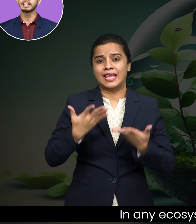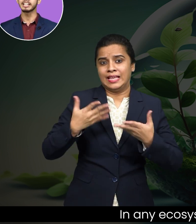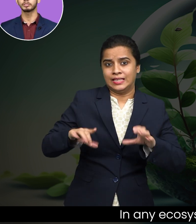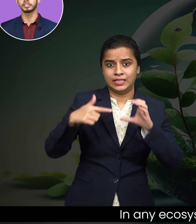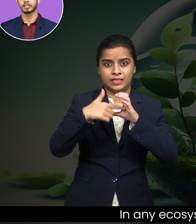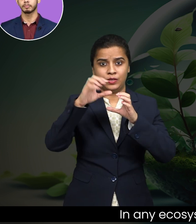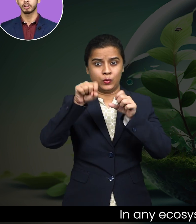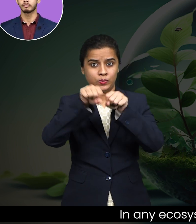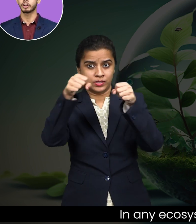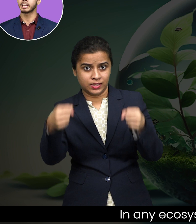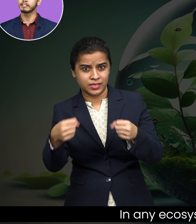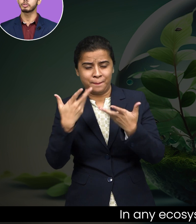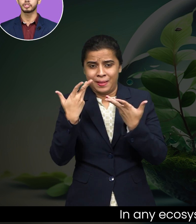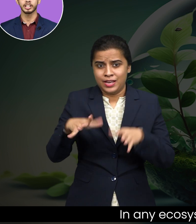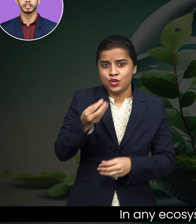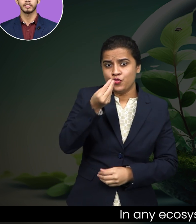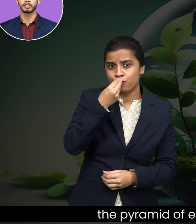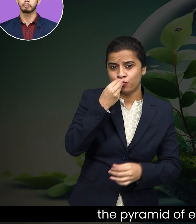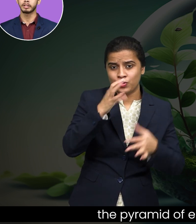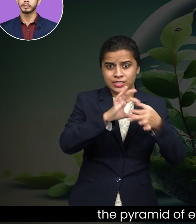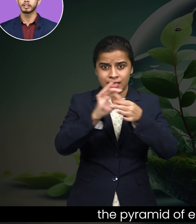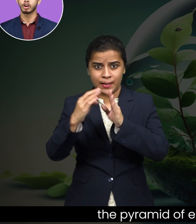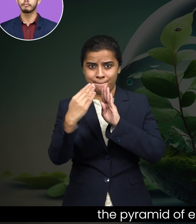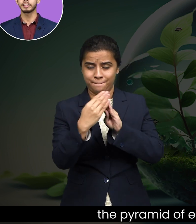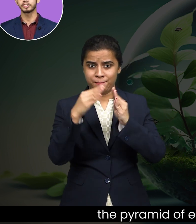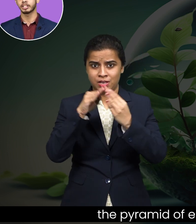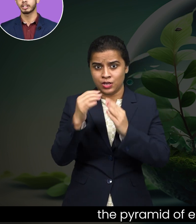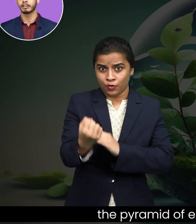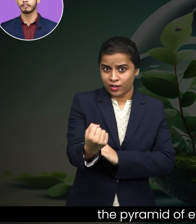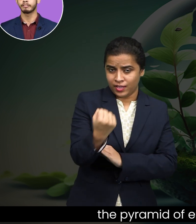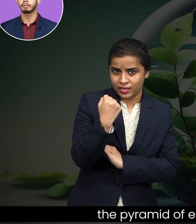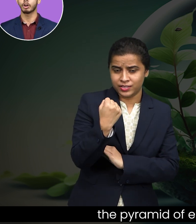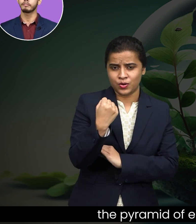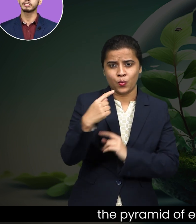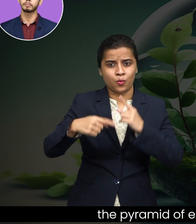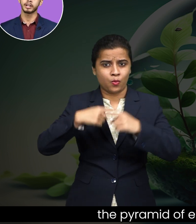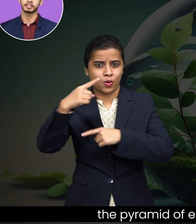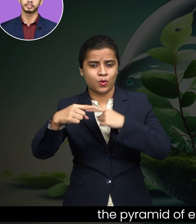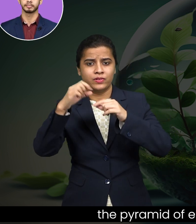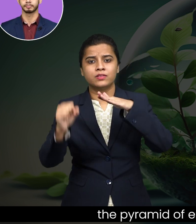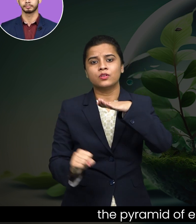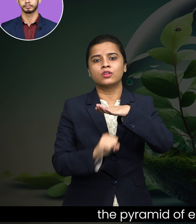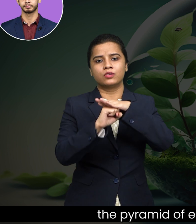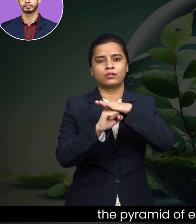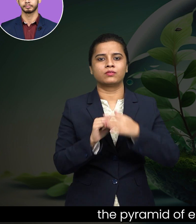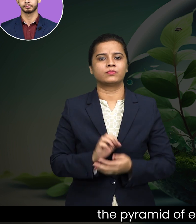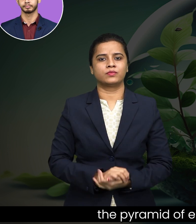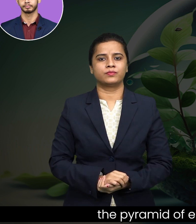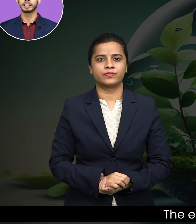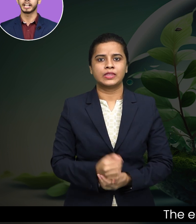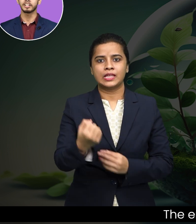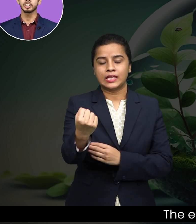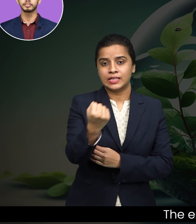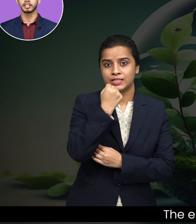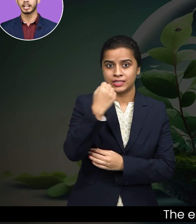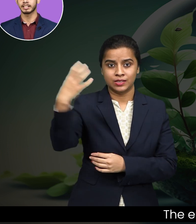In any ecosystem for any food chain, the pyramid of energy will be always upright.